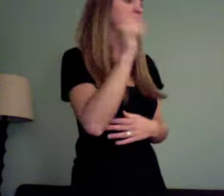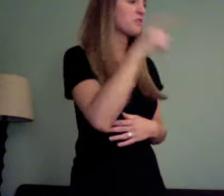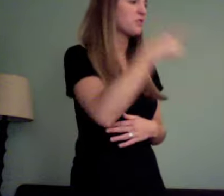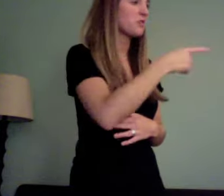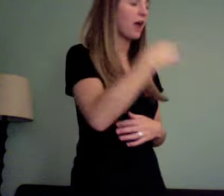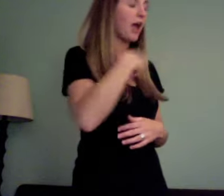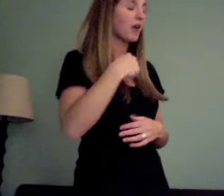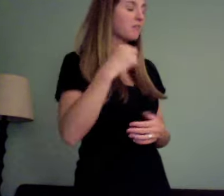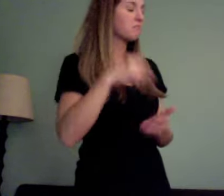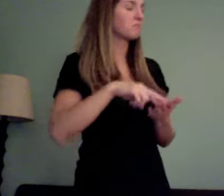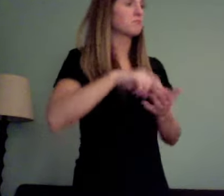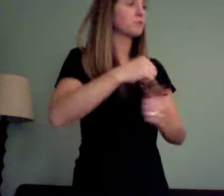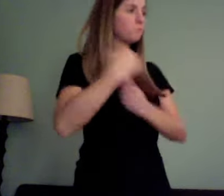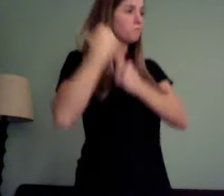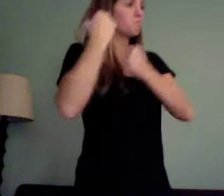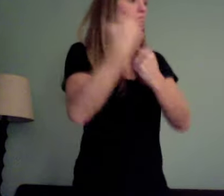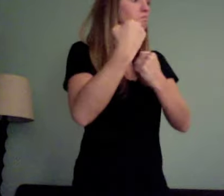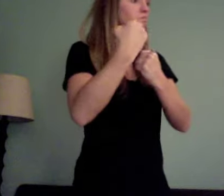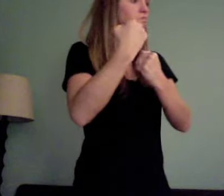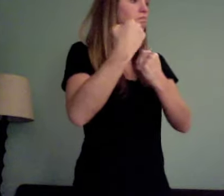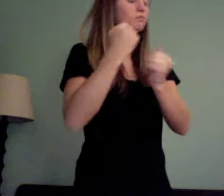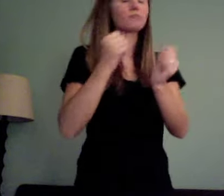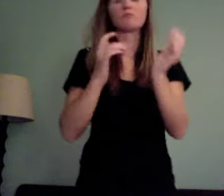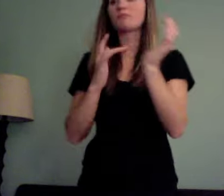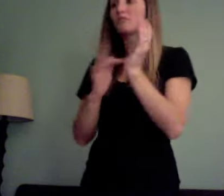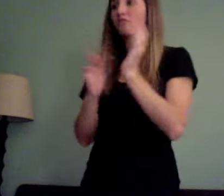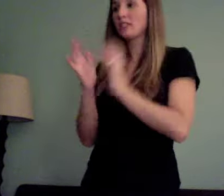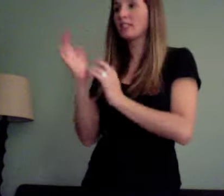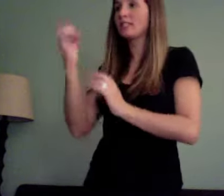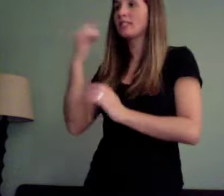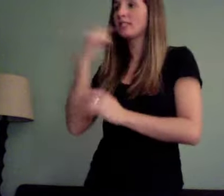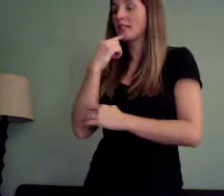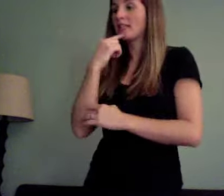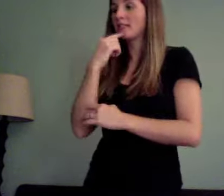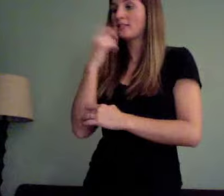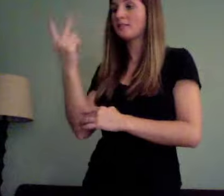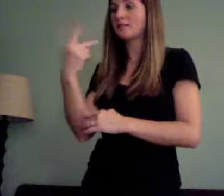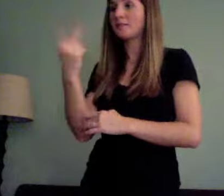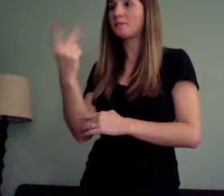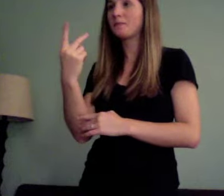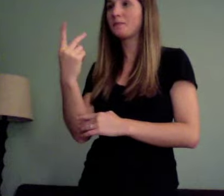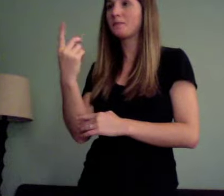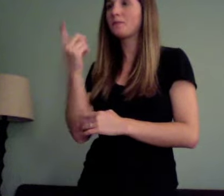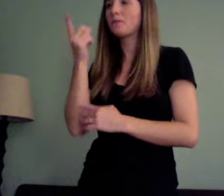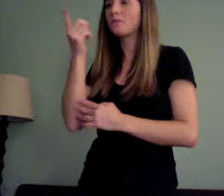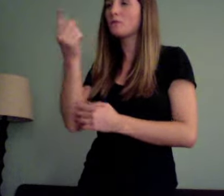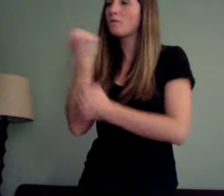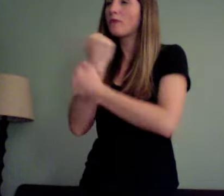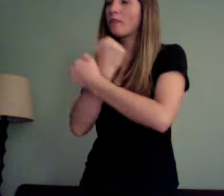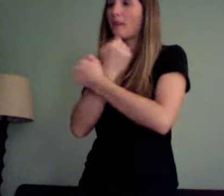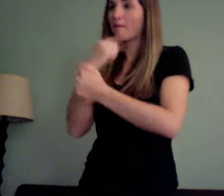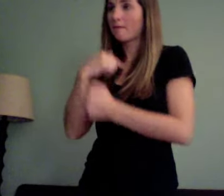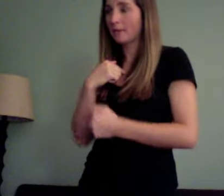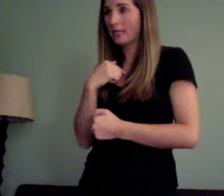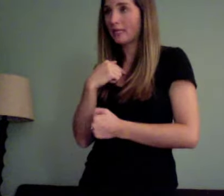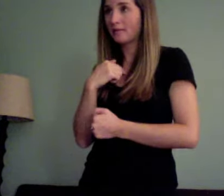Just the two of them talking. Jesus said, Simon, do you love me? Jesus is being very